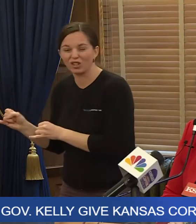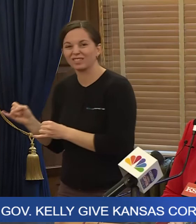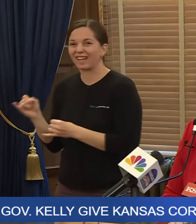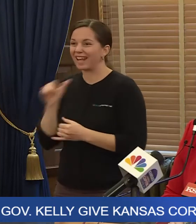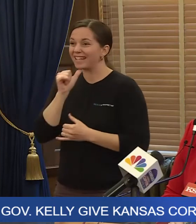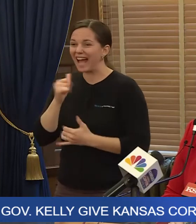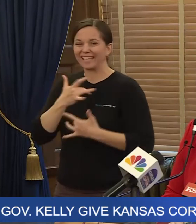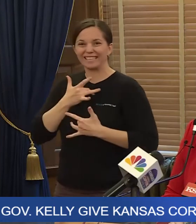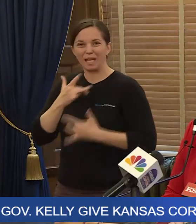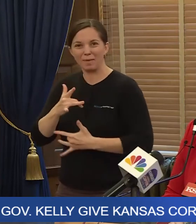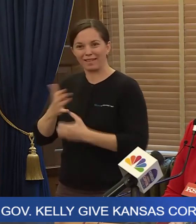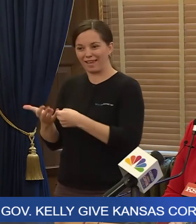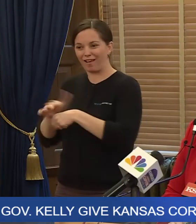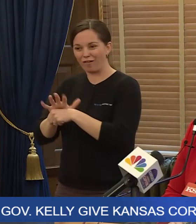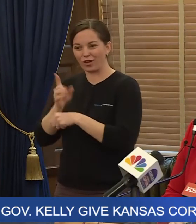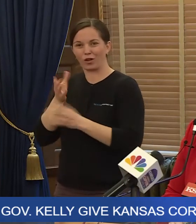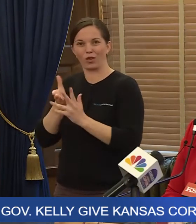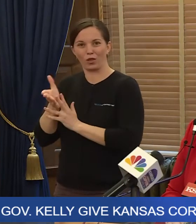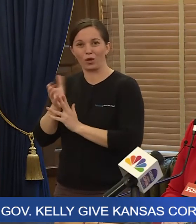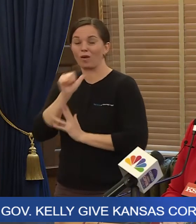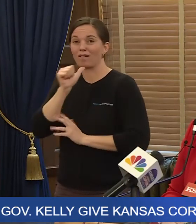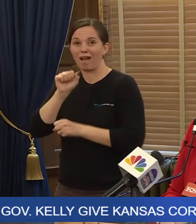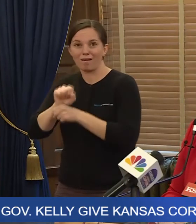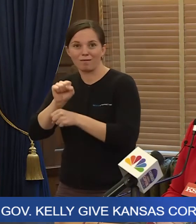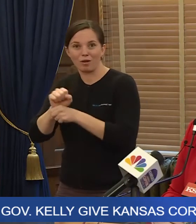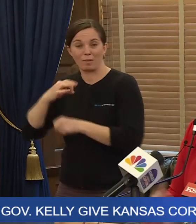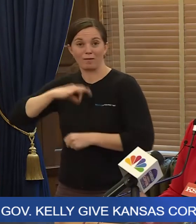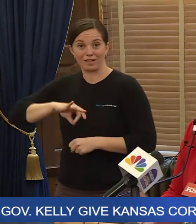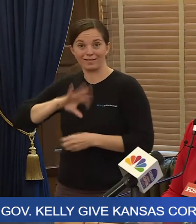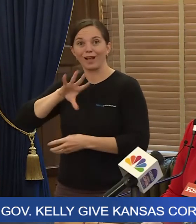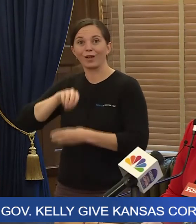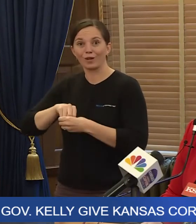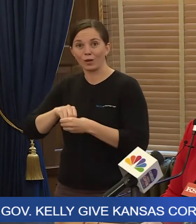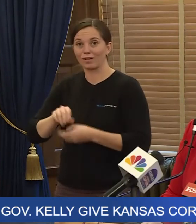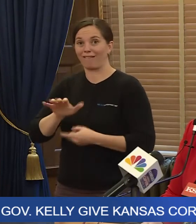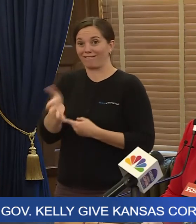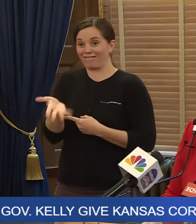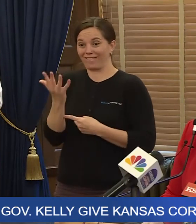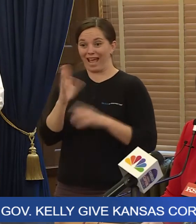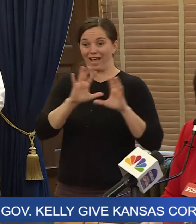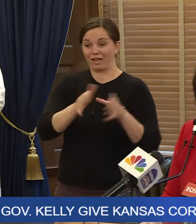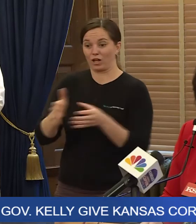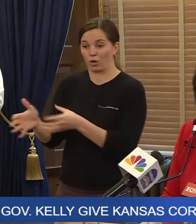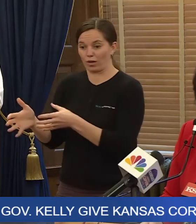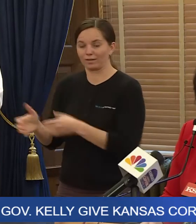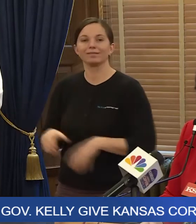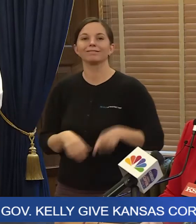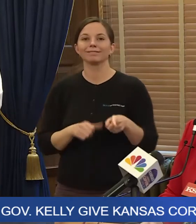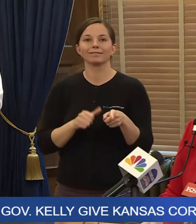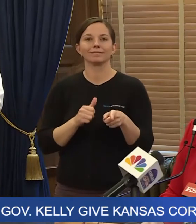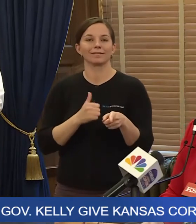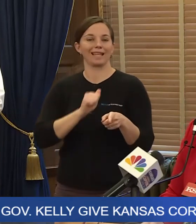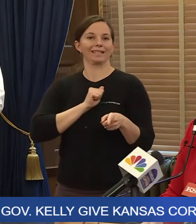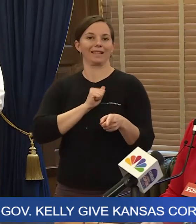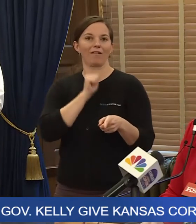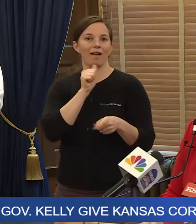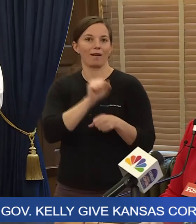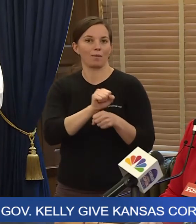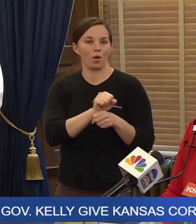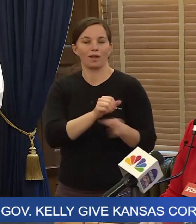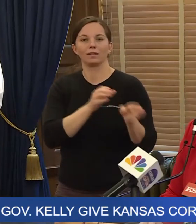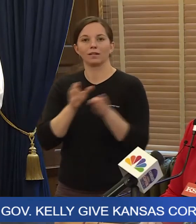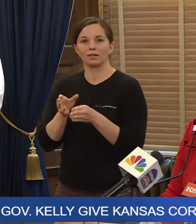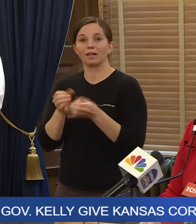traditional employment insurance benefits. This includes 5 categories. First, self-unemployed. Second,